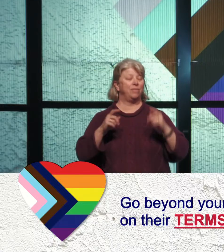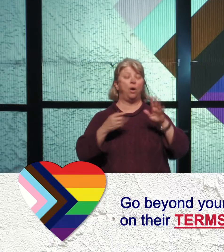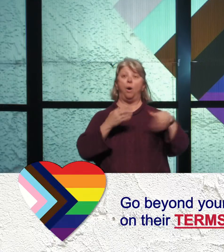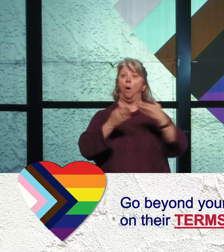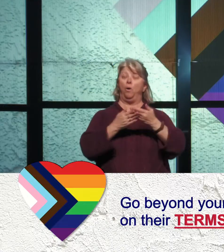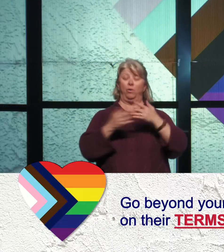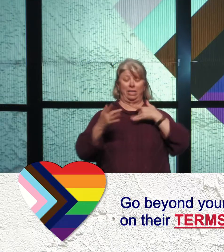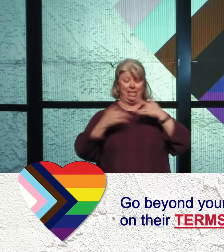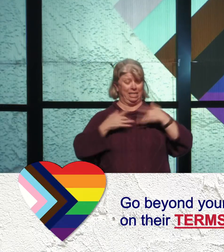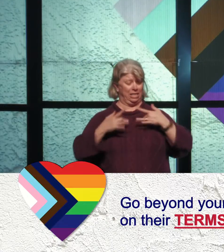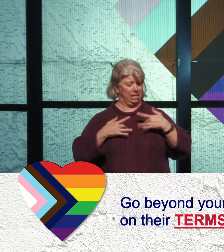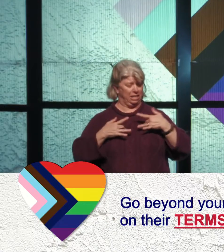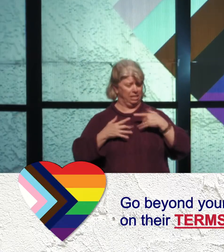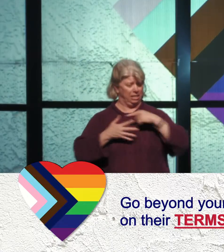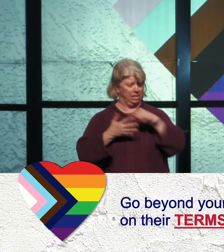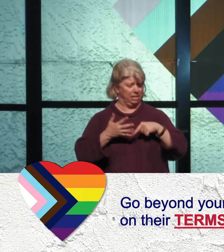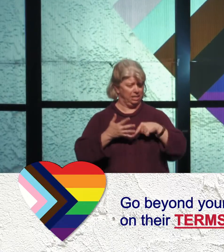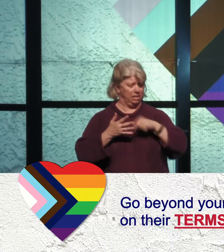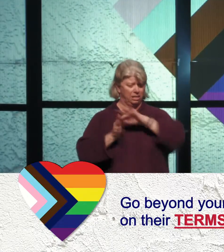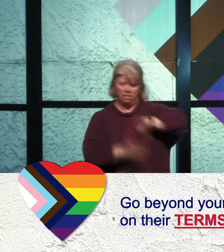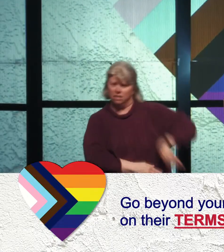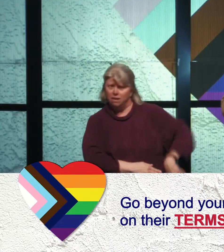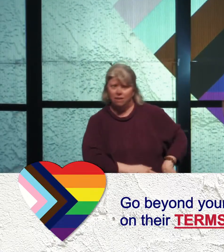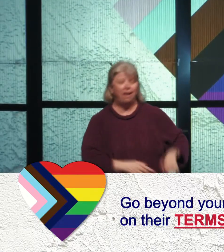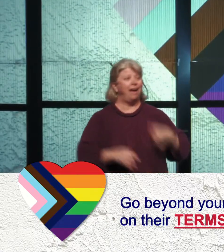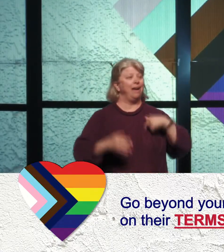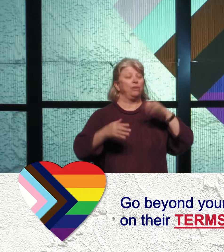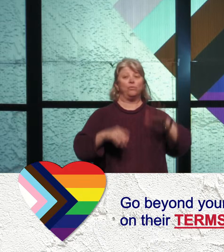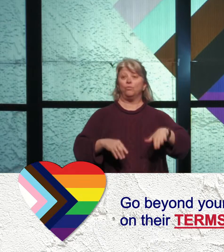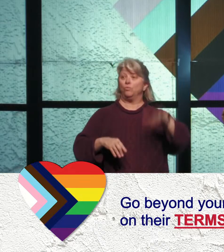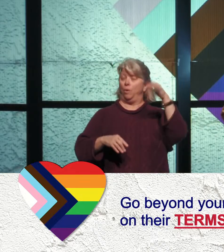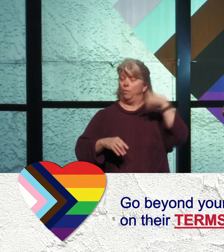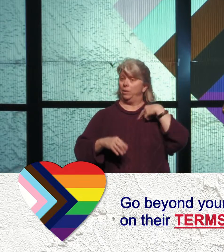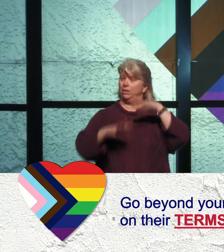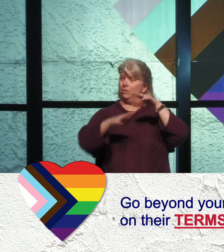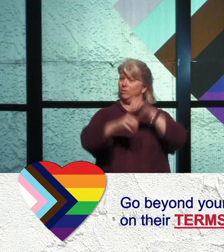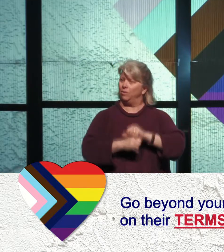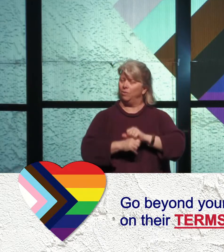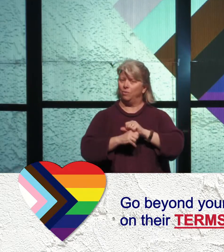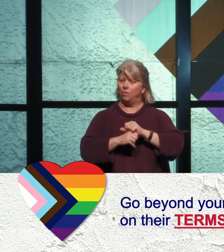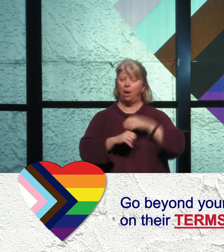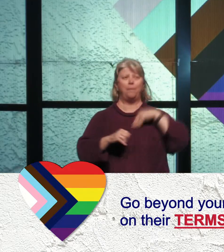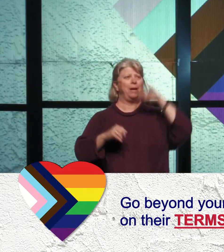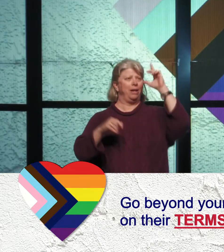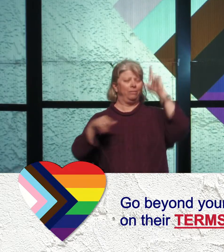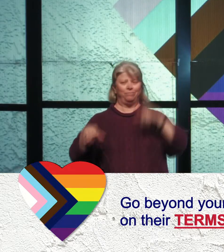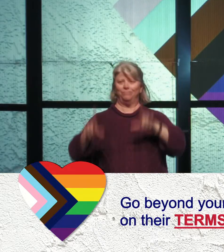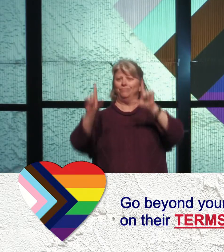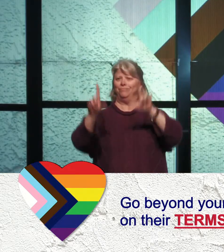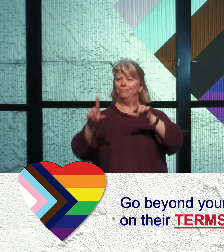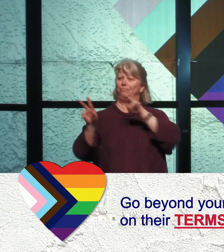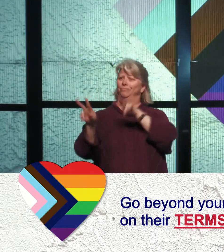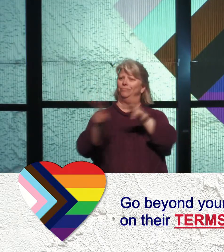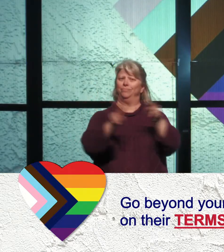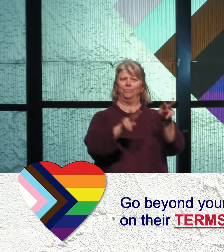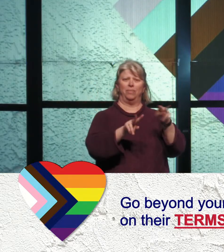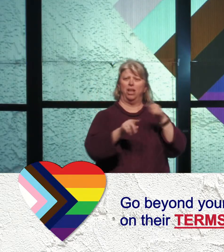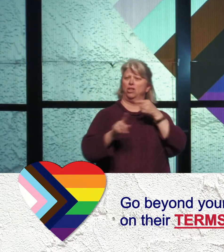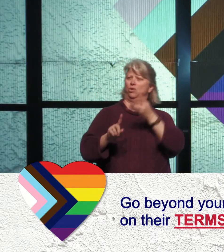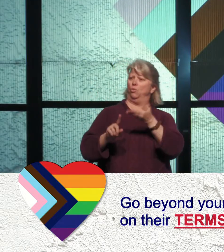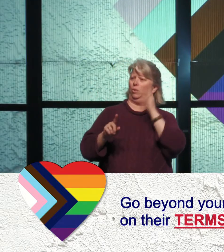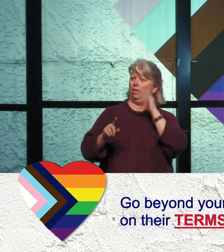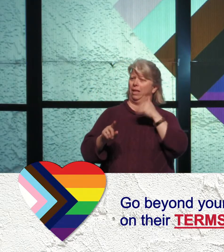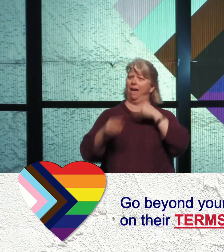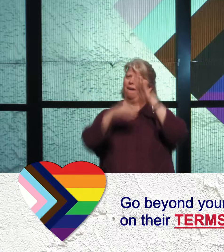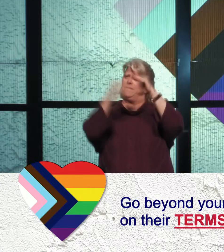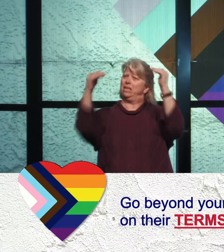your concerns. I don't know about you, I grew up in a religious tradition that the lens in which I encountered every person on this planet was, are they going to heaven or